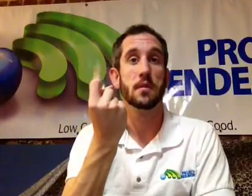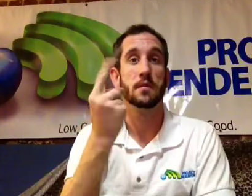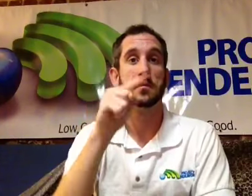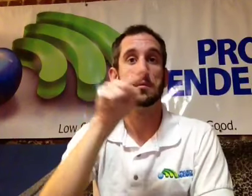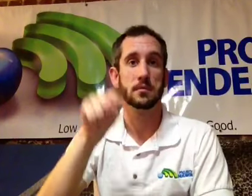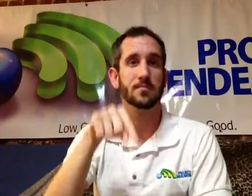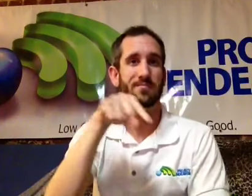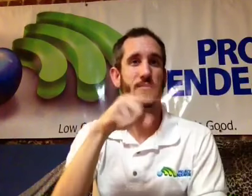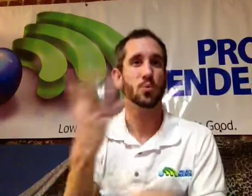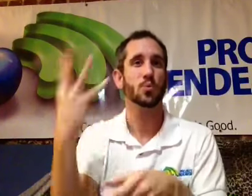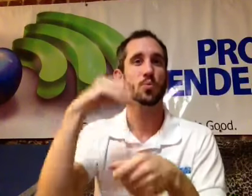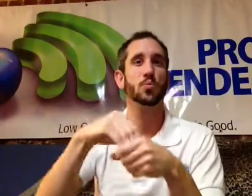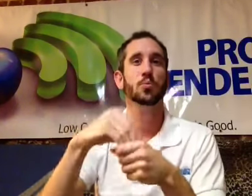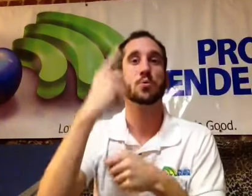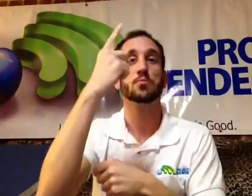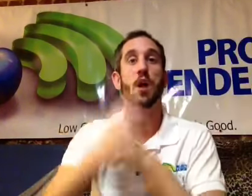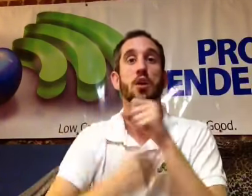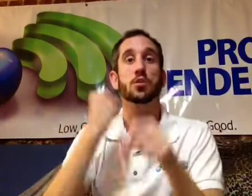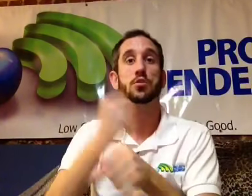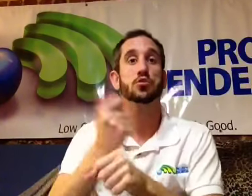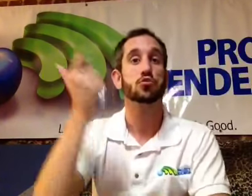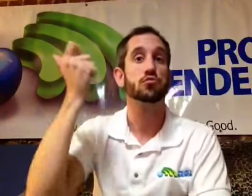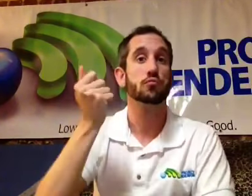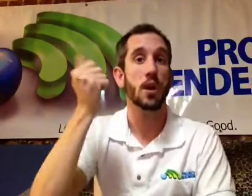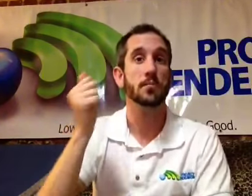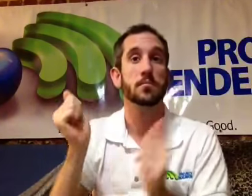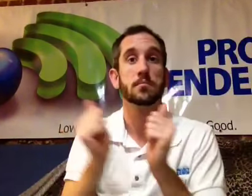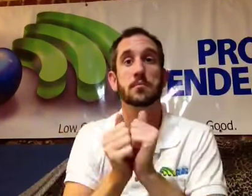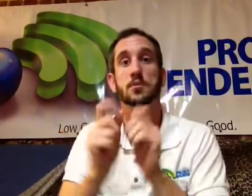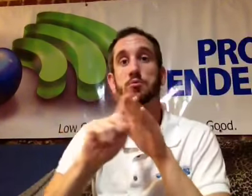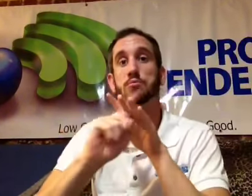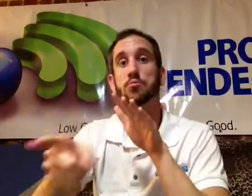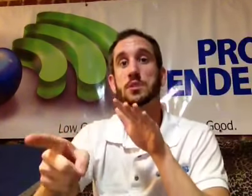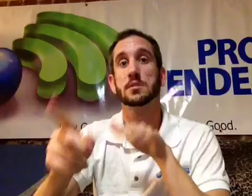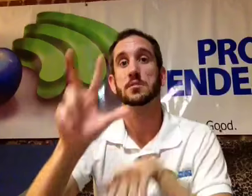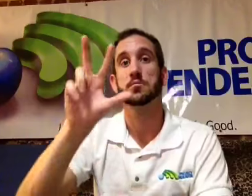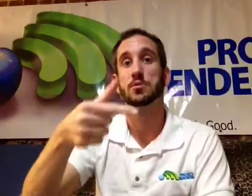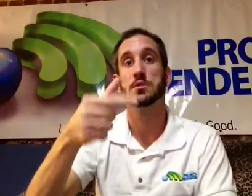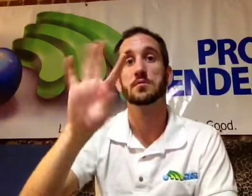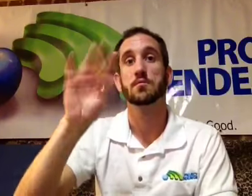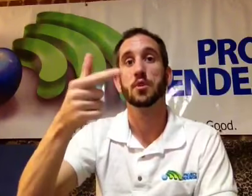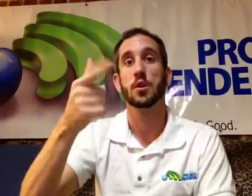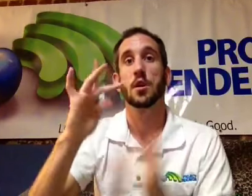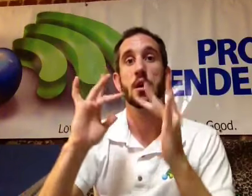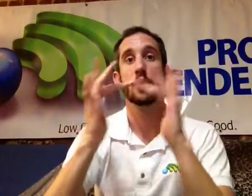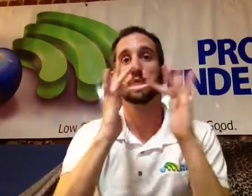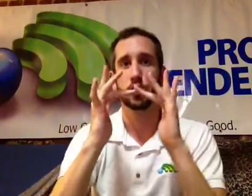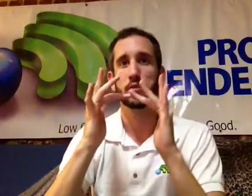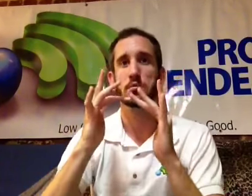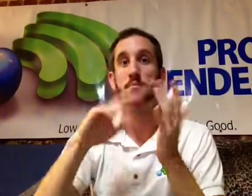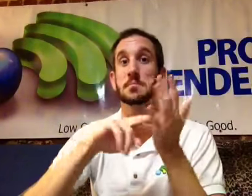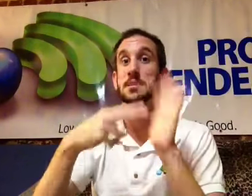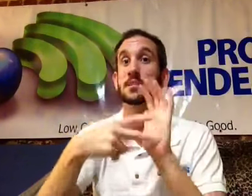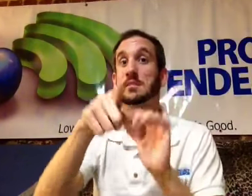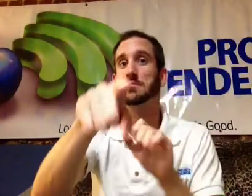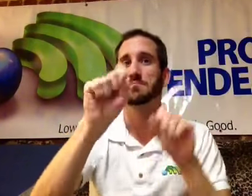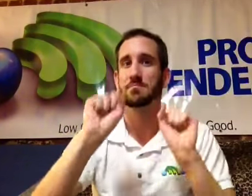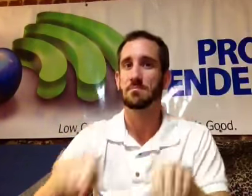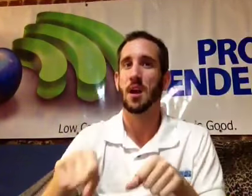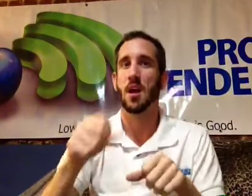pull themselves as new teams in the odds of success for the first time are apt to do. But I'm not going to go after a defensive